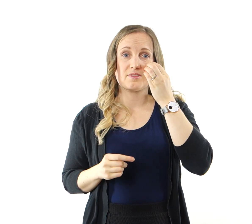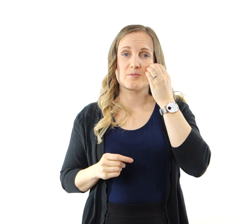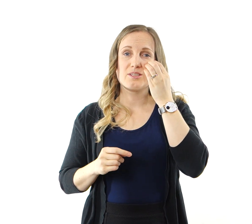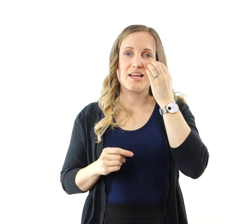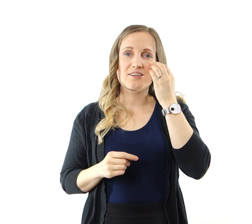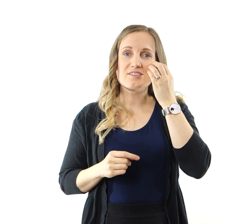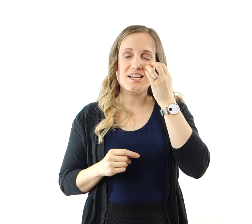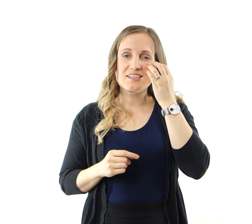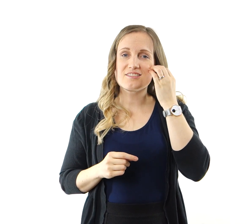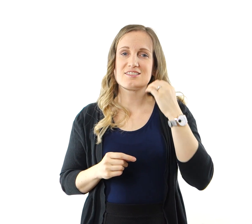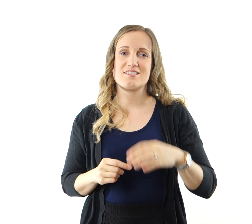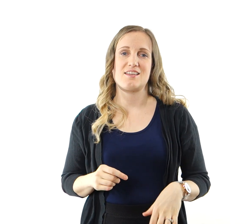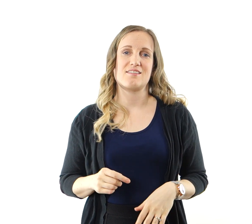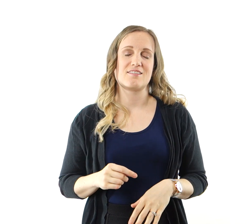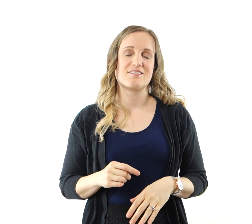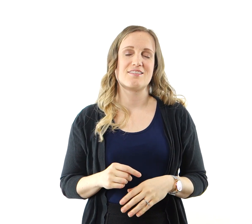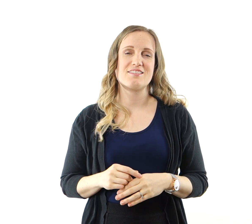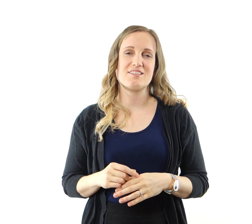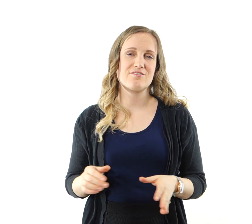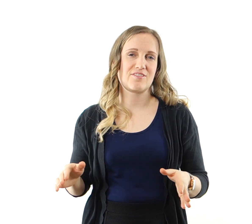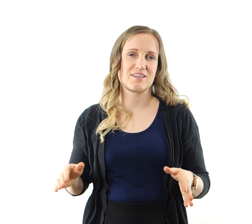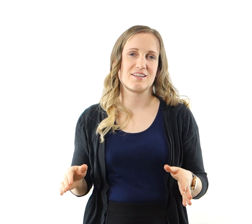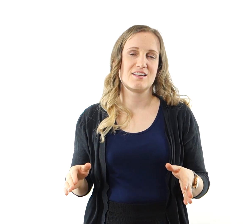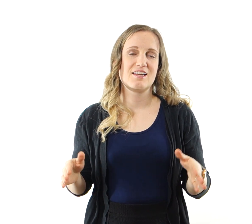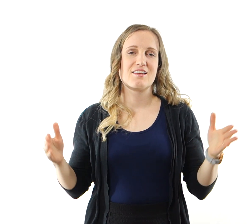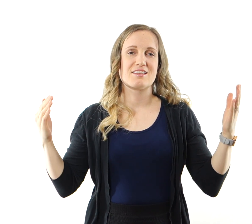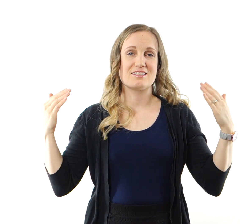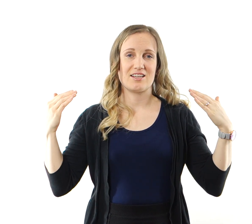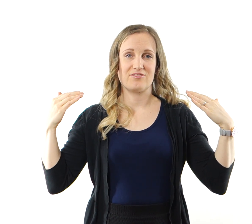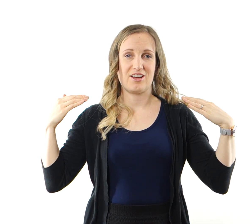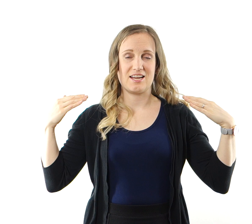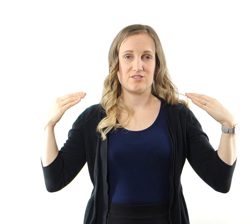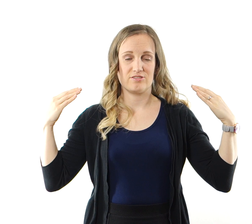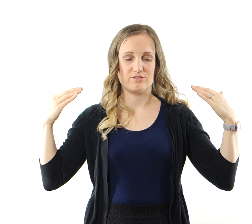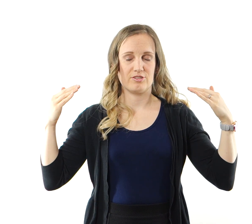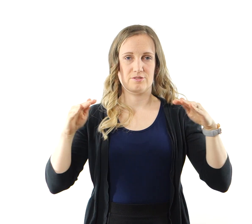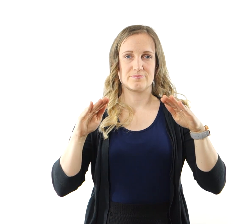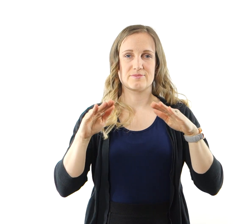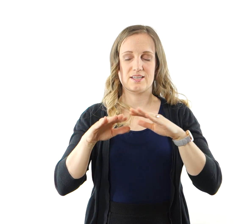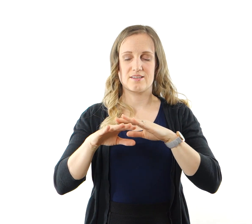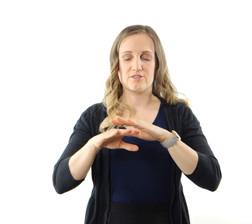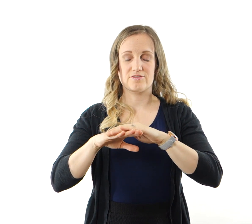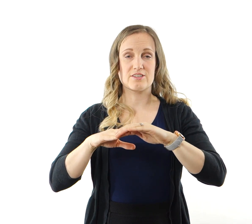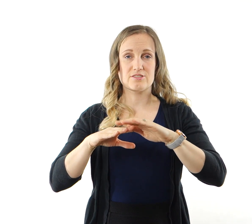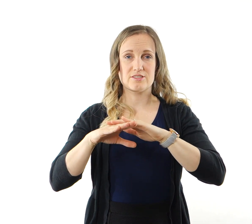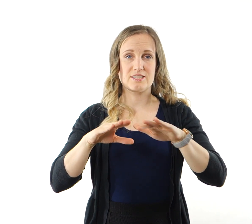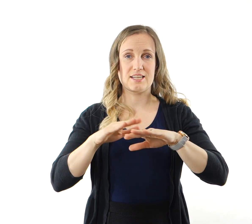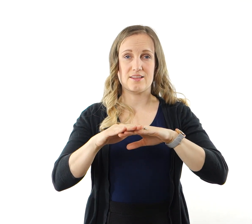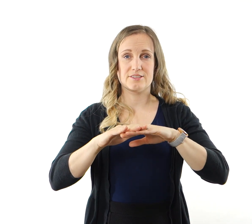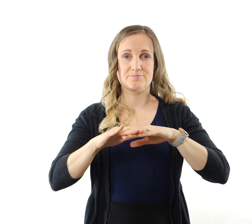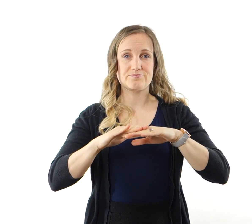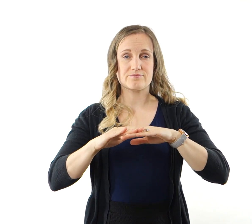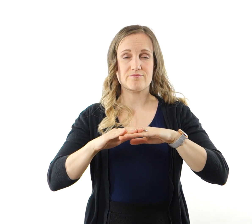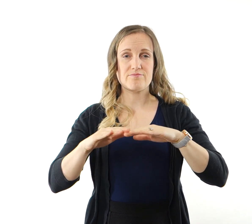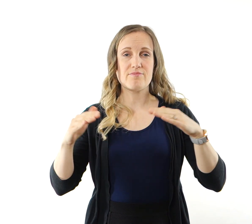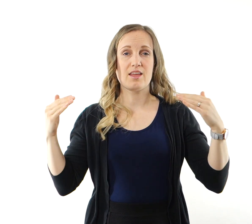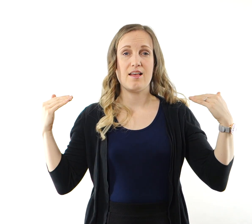Will herald angels sing? This is fun. The sign for angel. So you take your fingers are together,